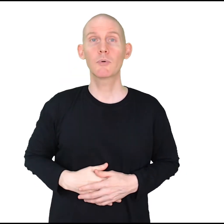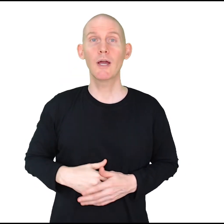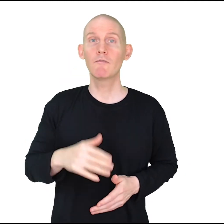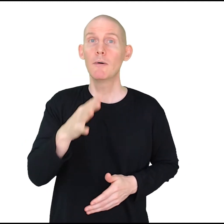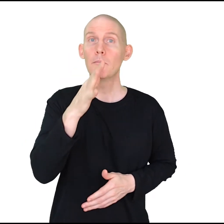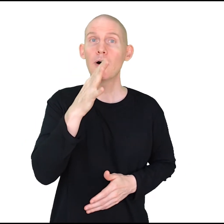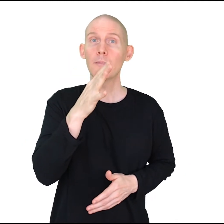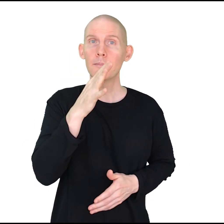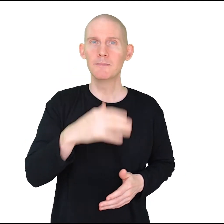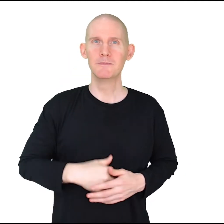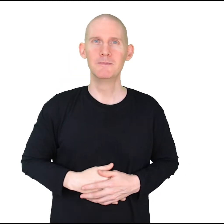have mom.